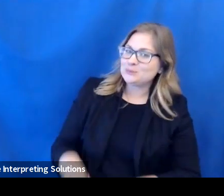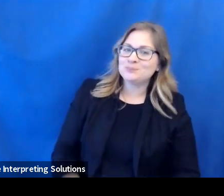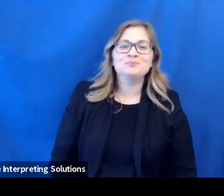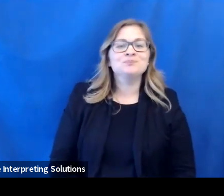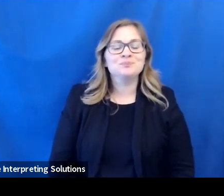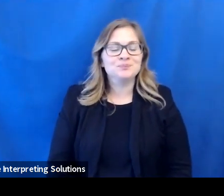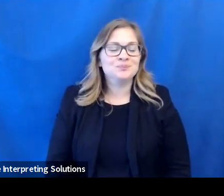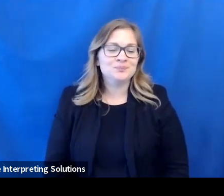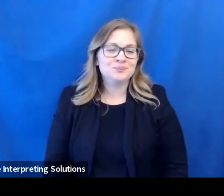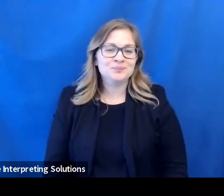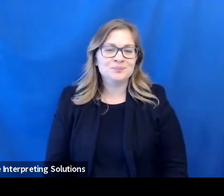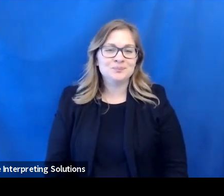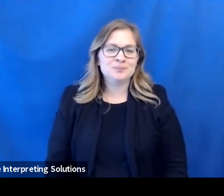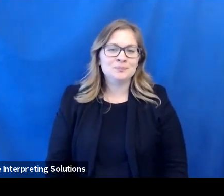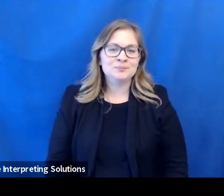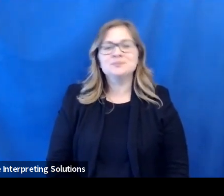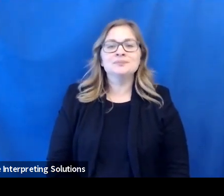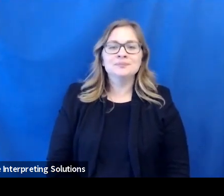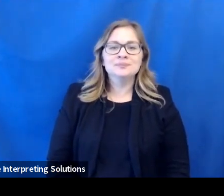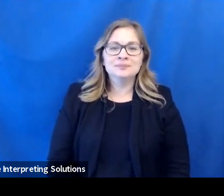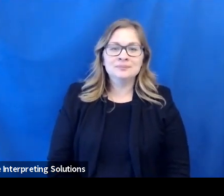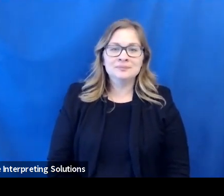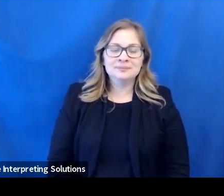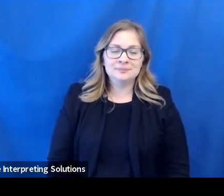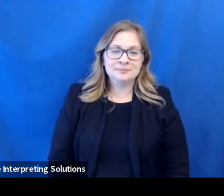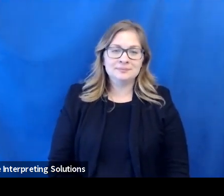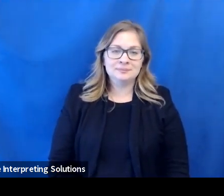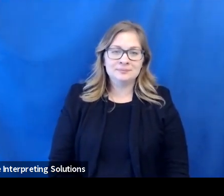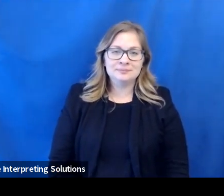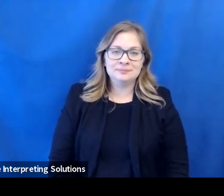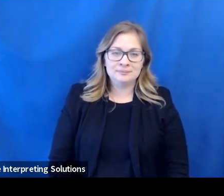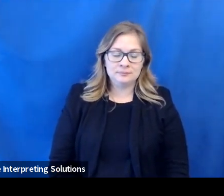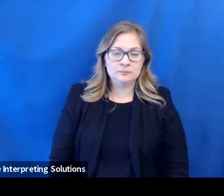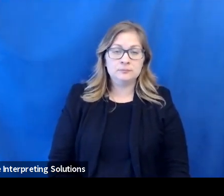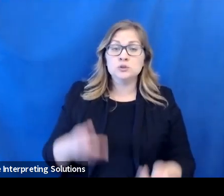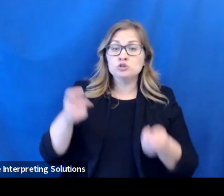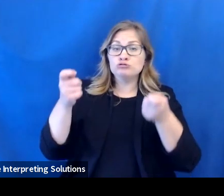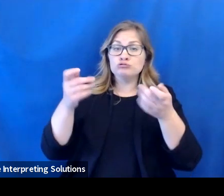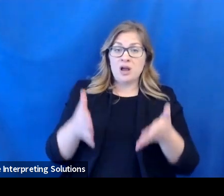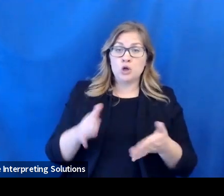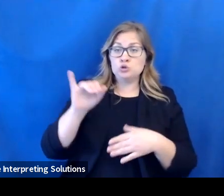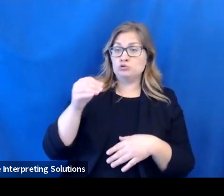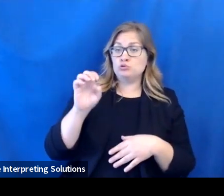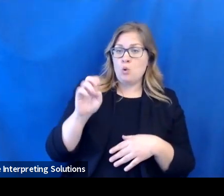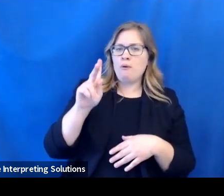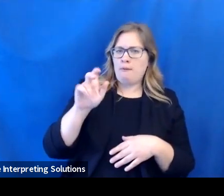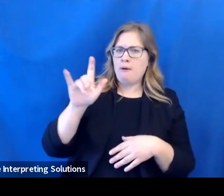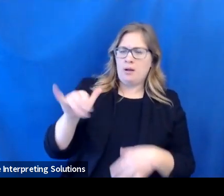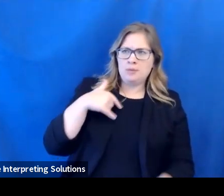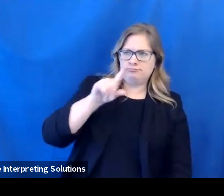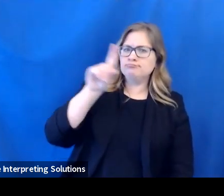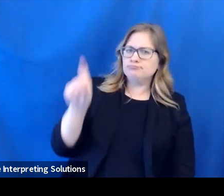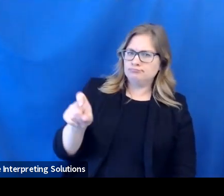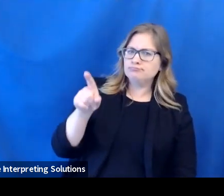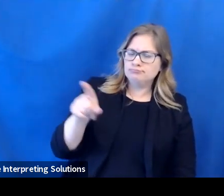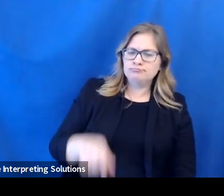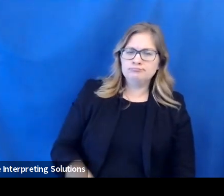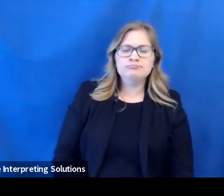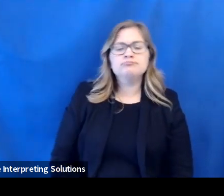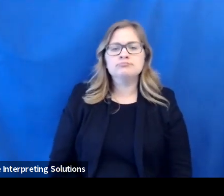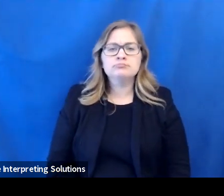Director Joe Kelly, possibly Chris Arisman. People who call 911 for